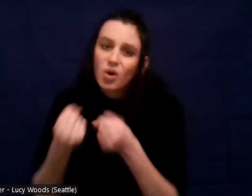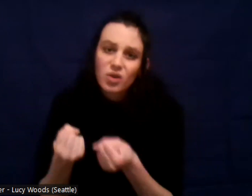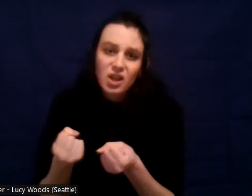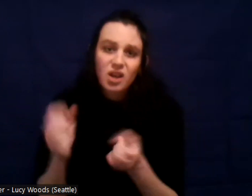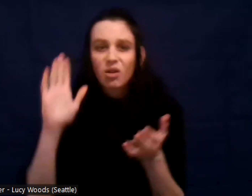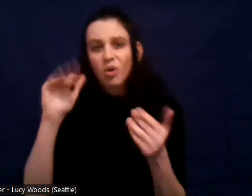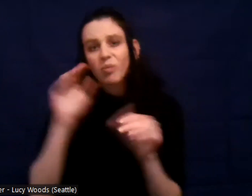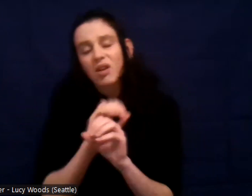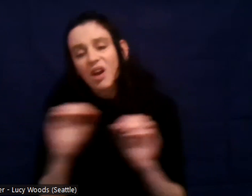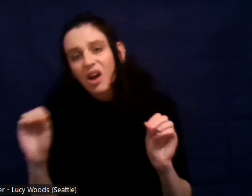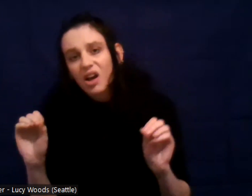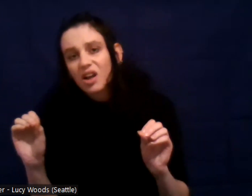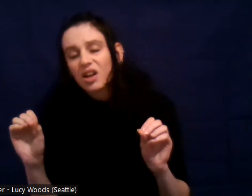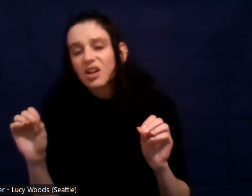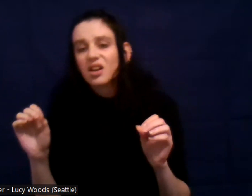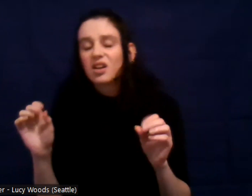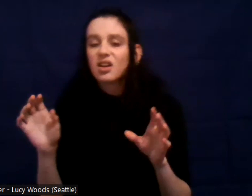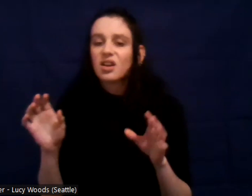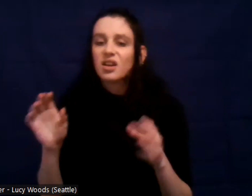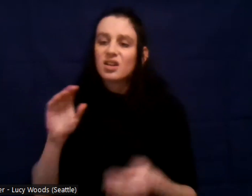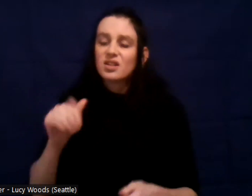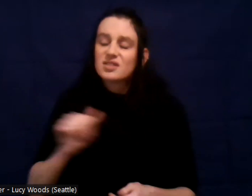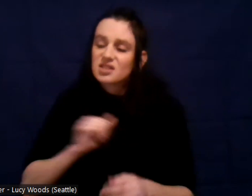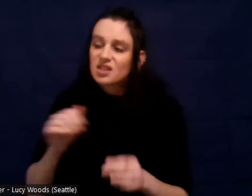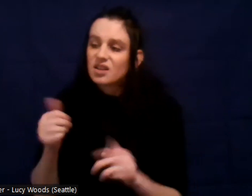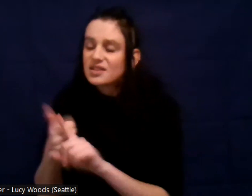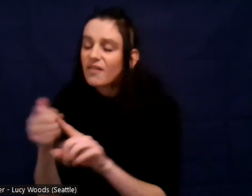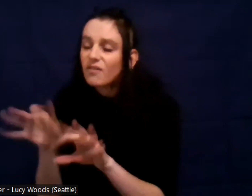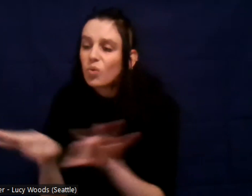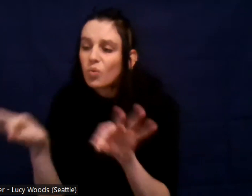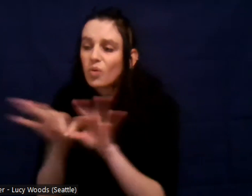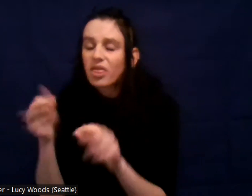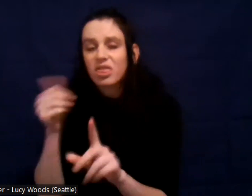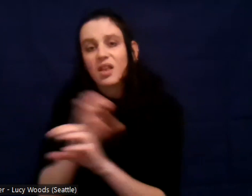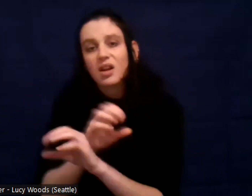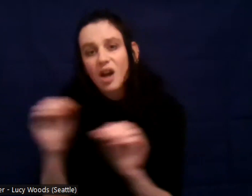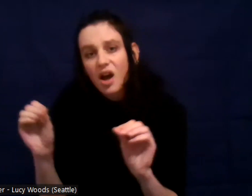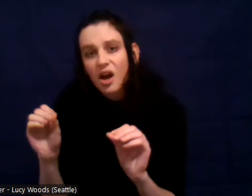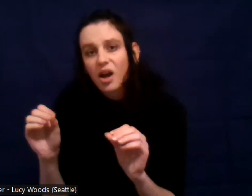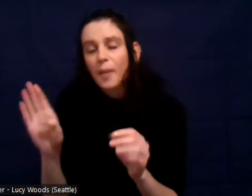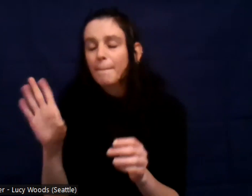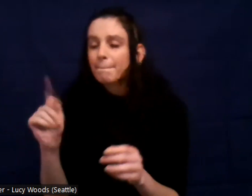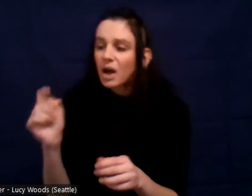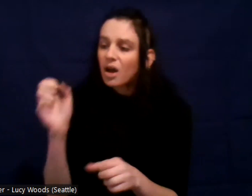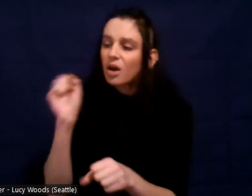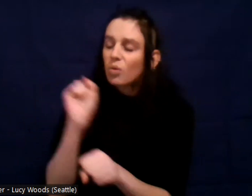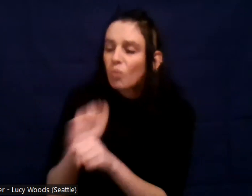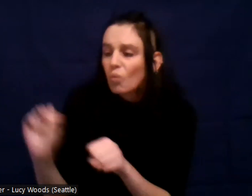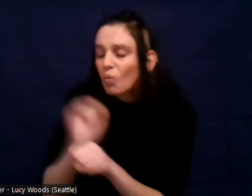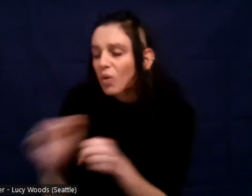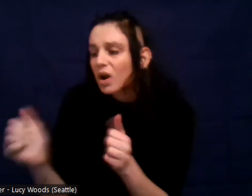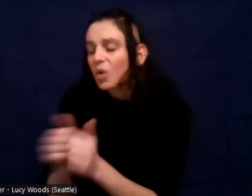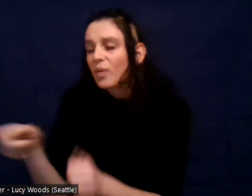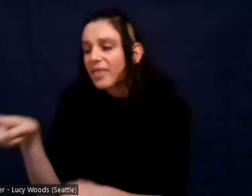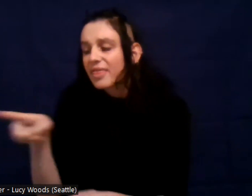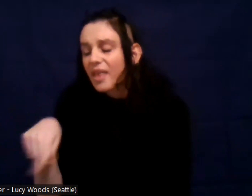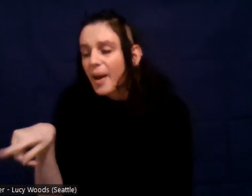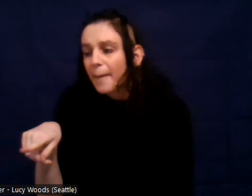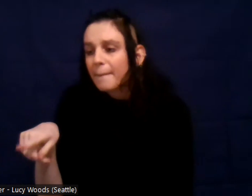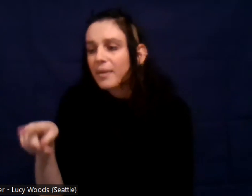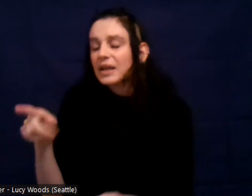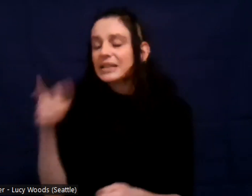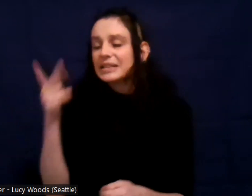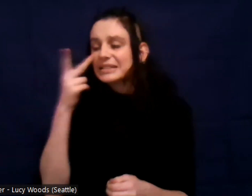of self-worth. And then you work with them and you watch them like blossom into this just like their own little person. And